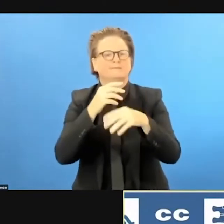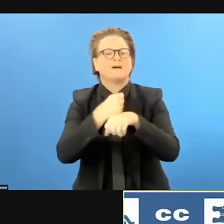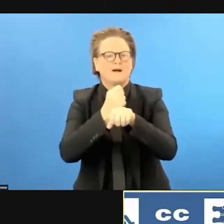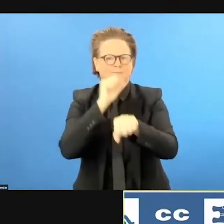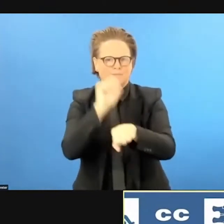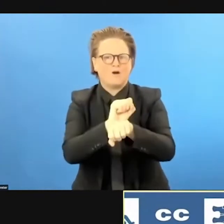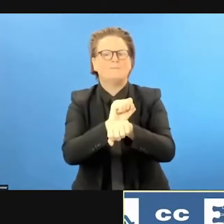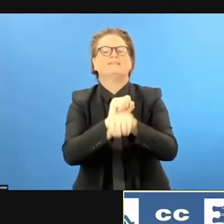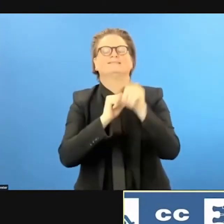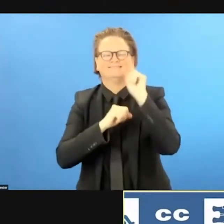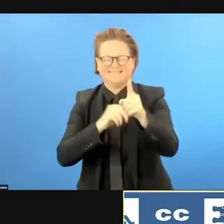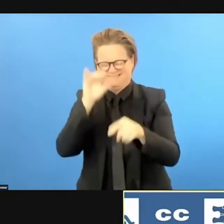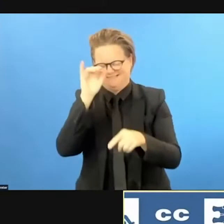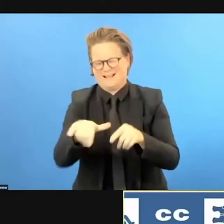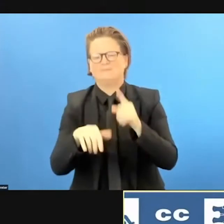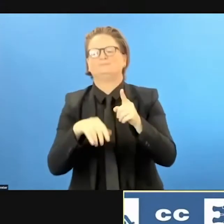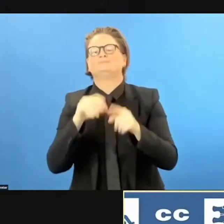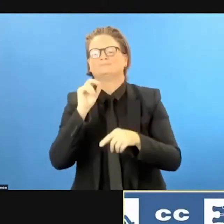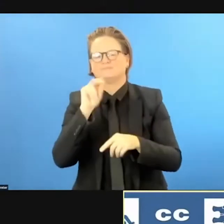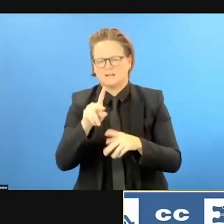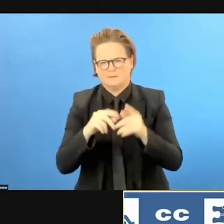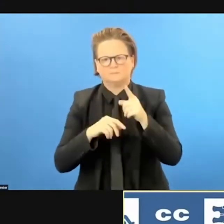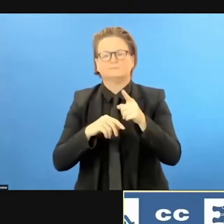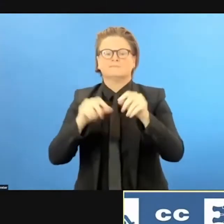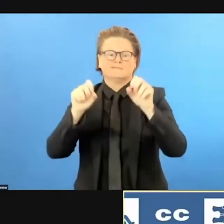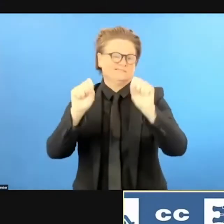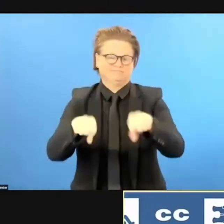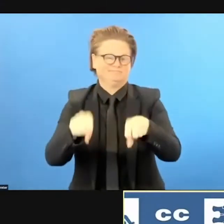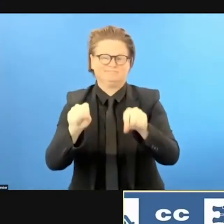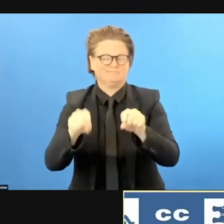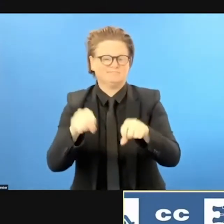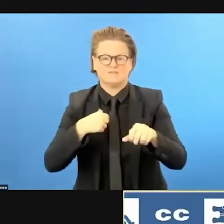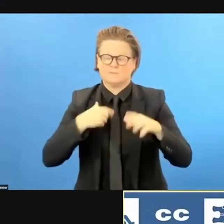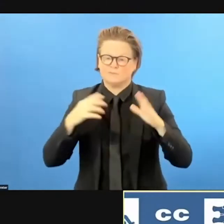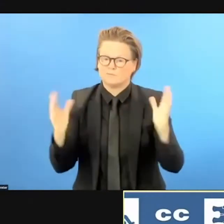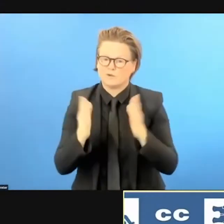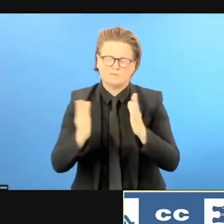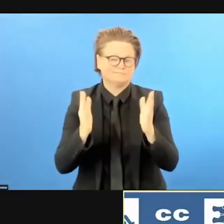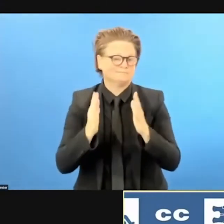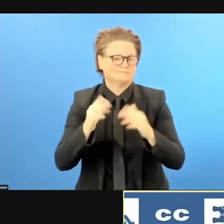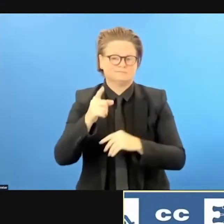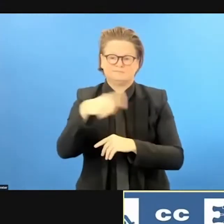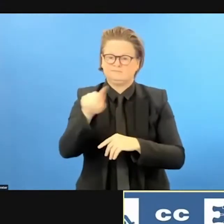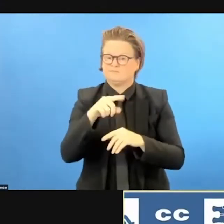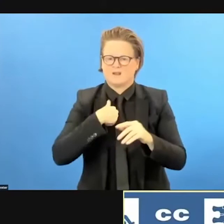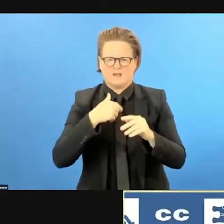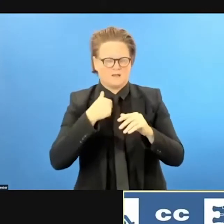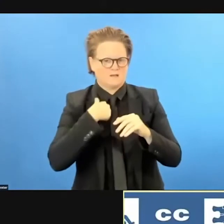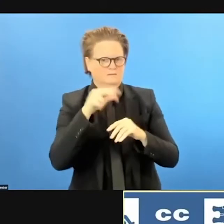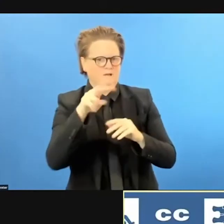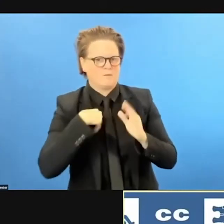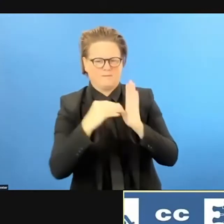I really do want to encourage, and we can put the number in the chat again, perhaps, if you really